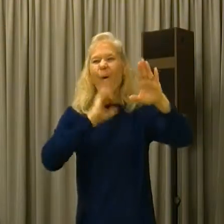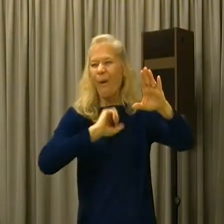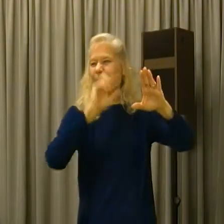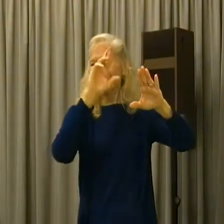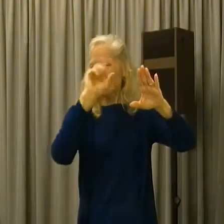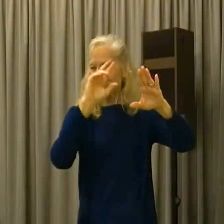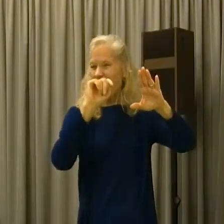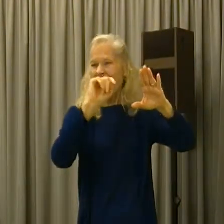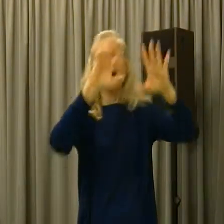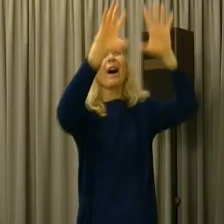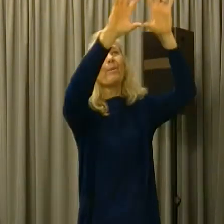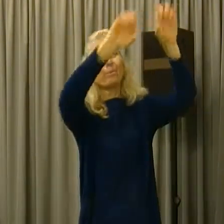will.